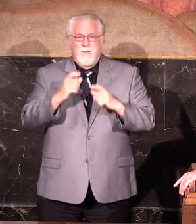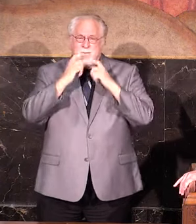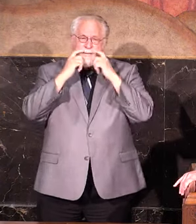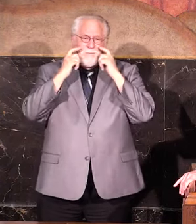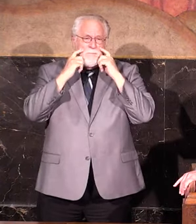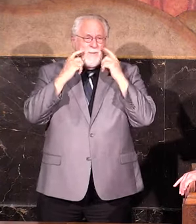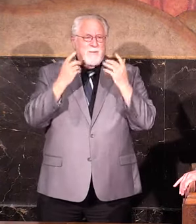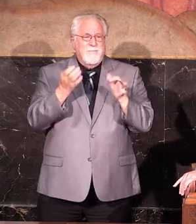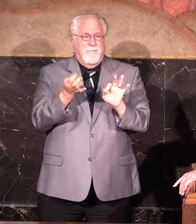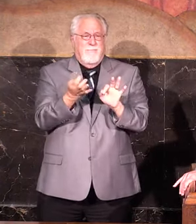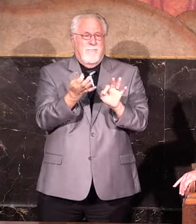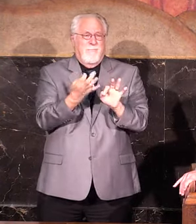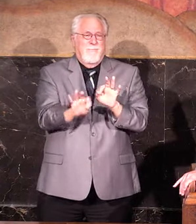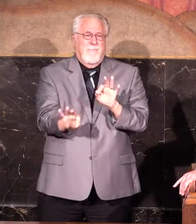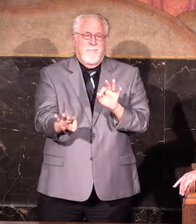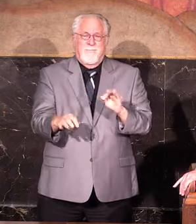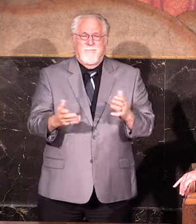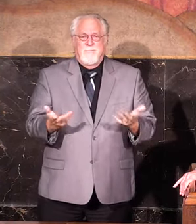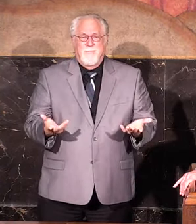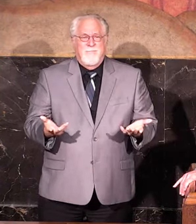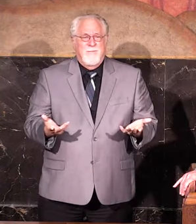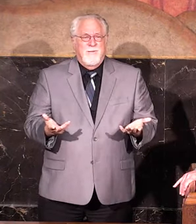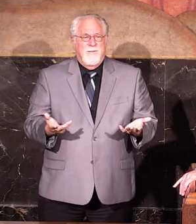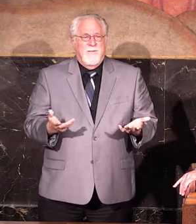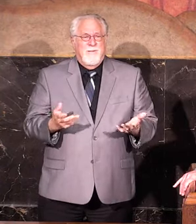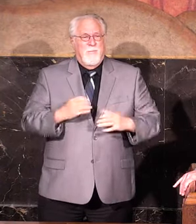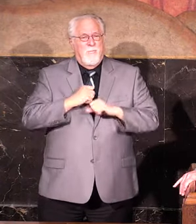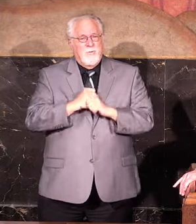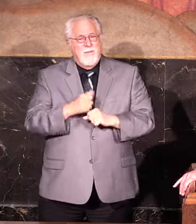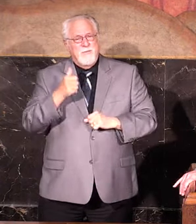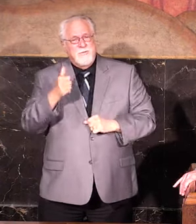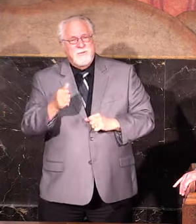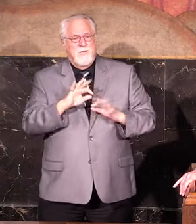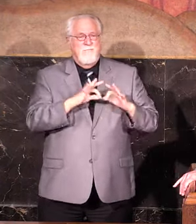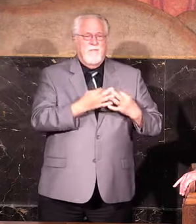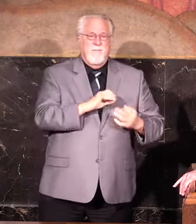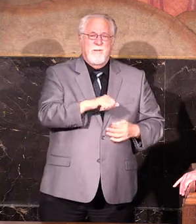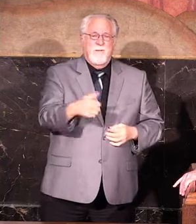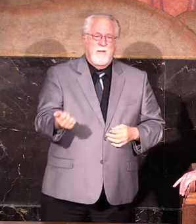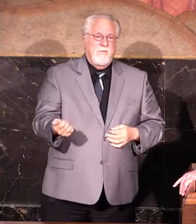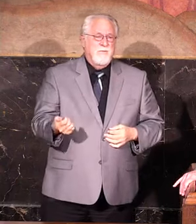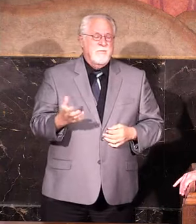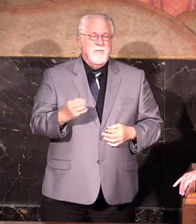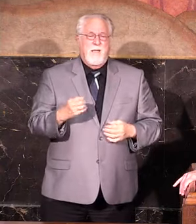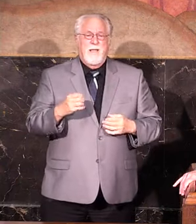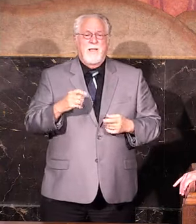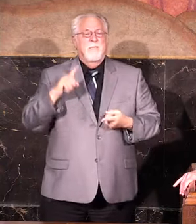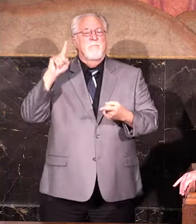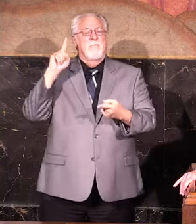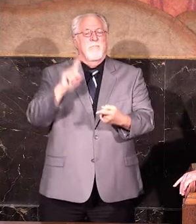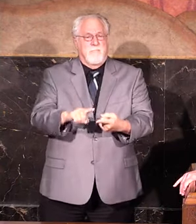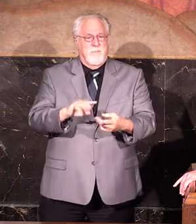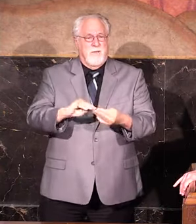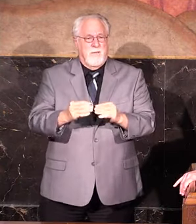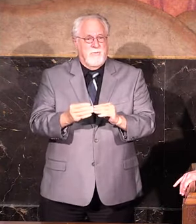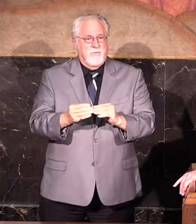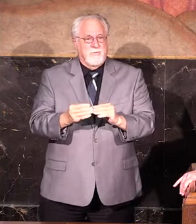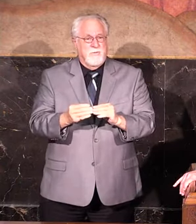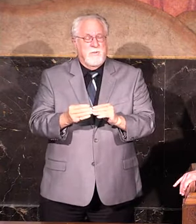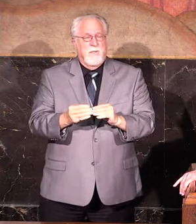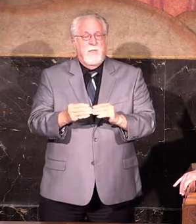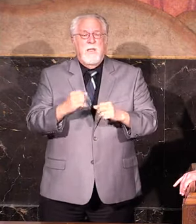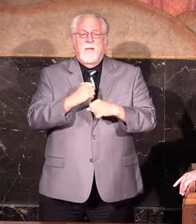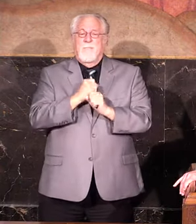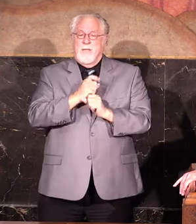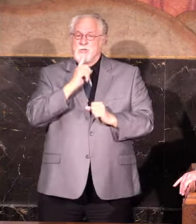pretty small price to pay to protect yourself and your family and others, and to drive those numbers down, and make sure